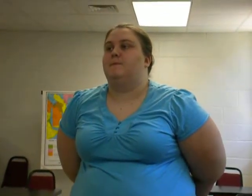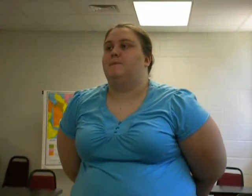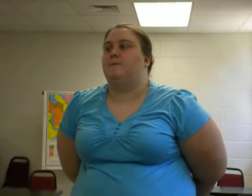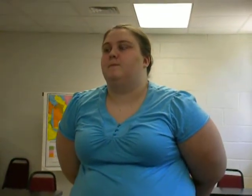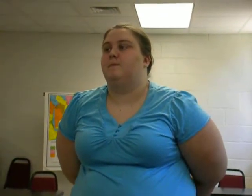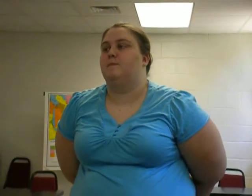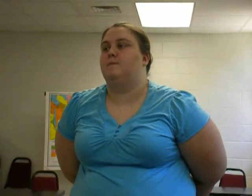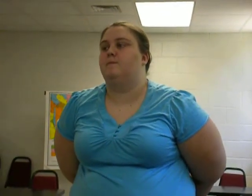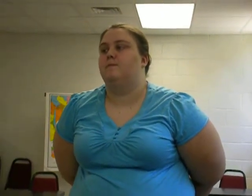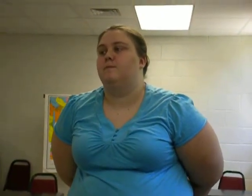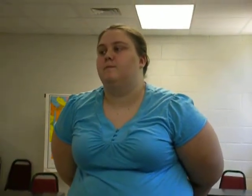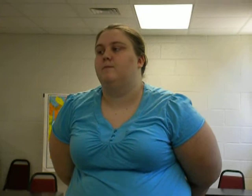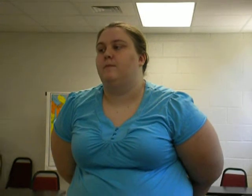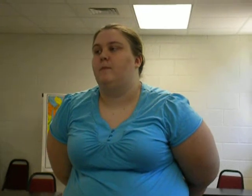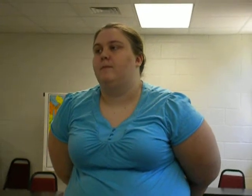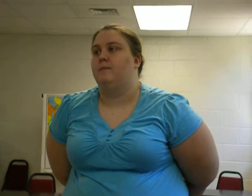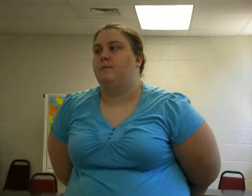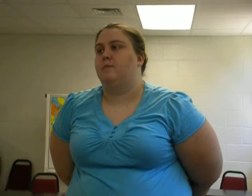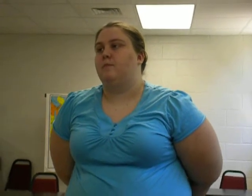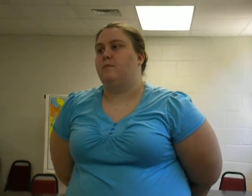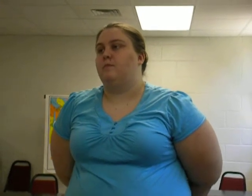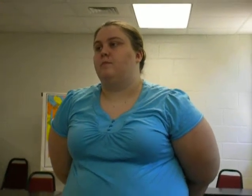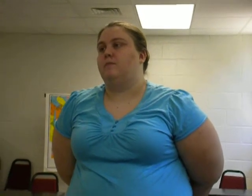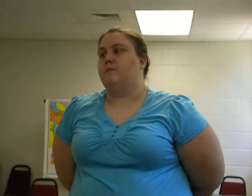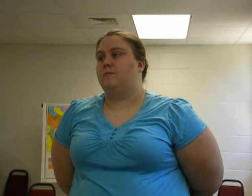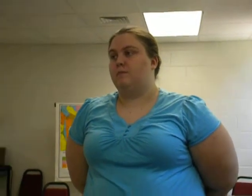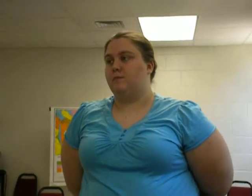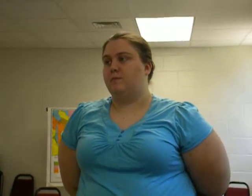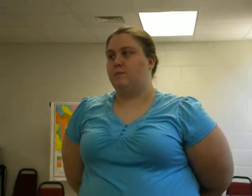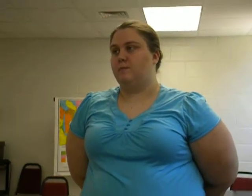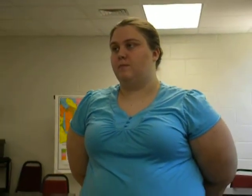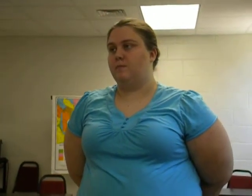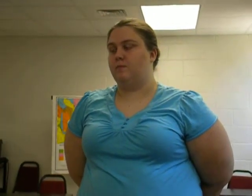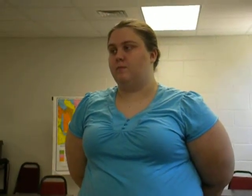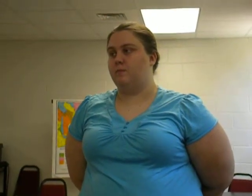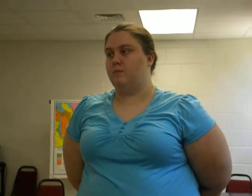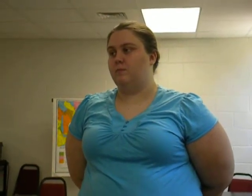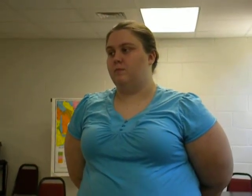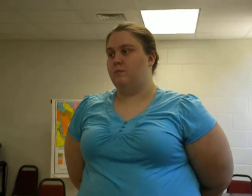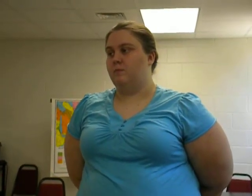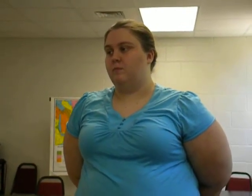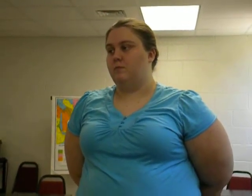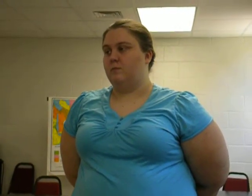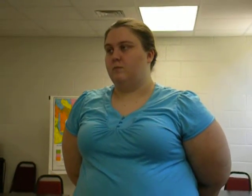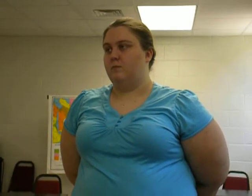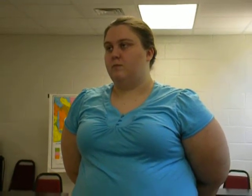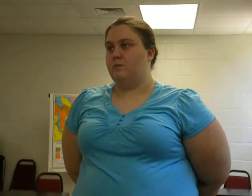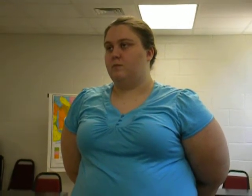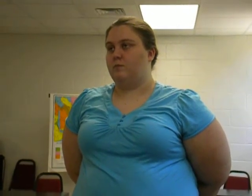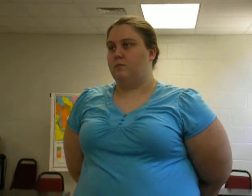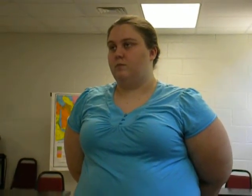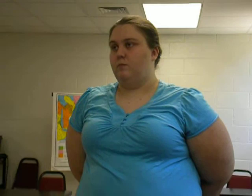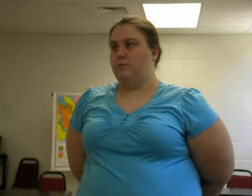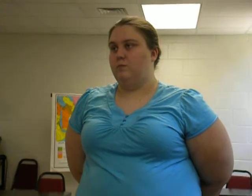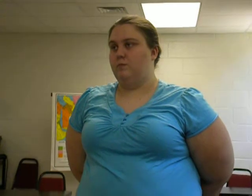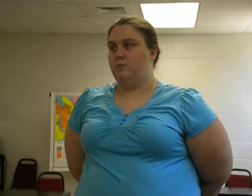So practicing throwing things has been shown to stimulate the frontal and parietal lobes, which have